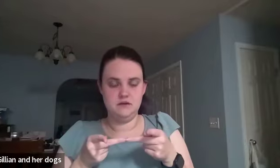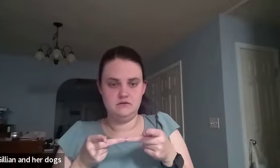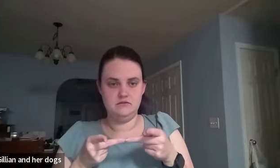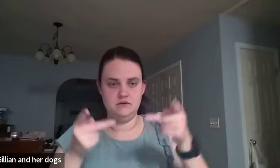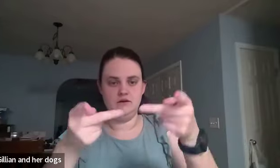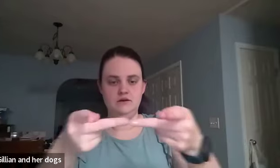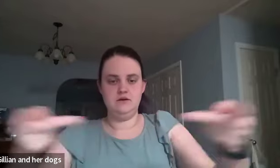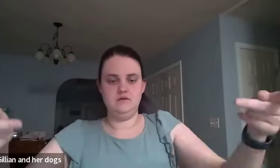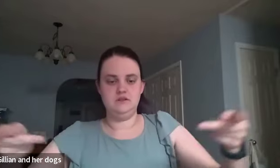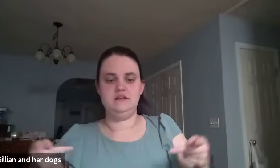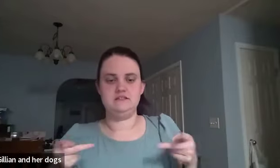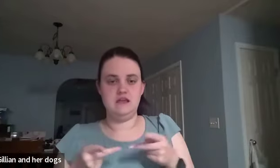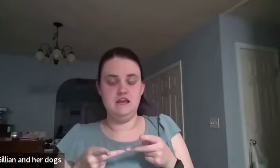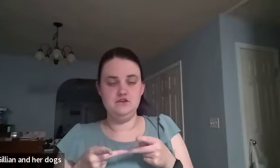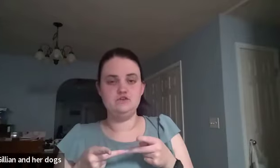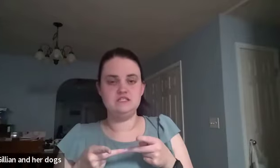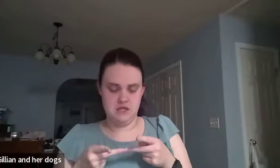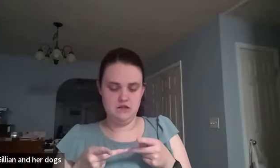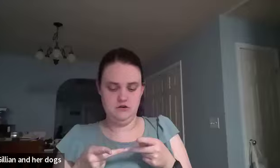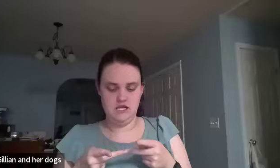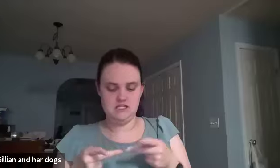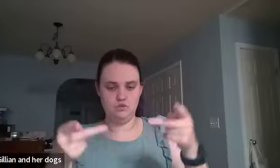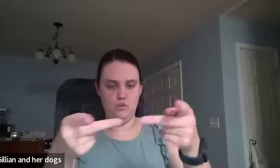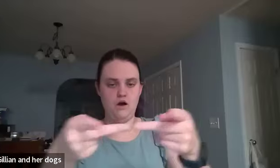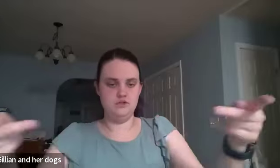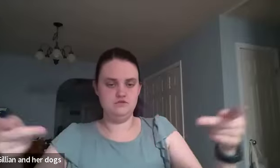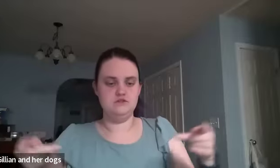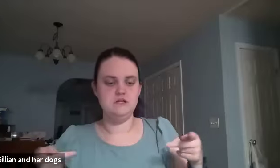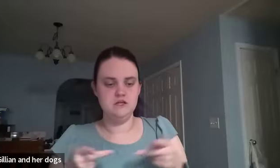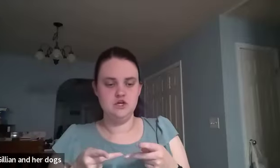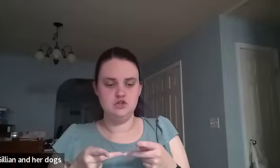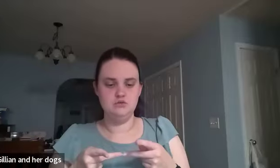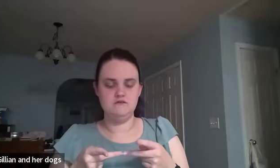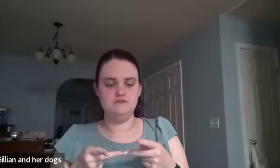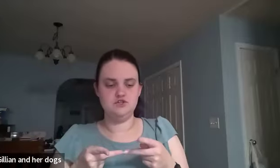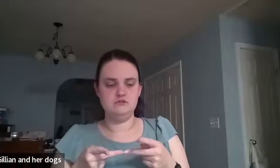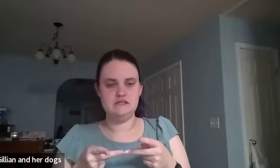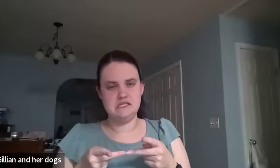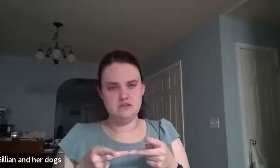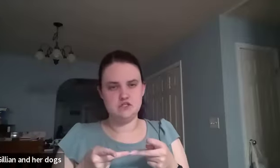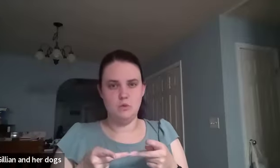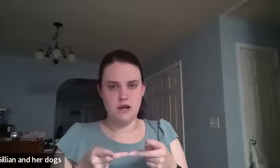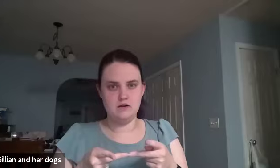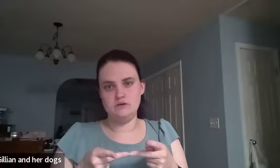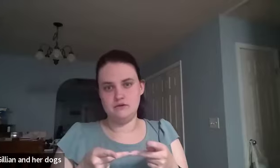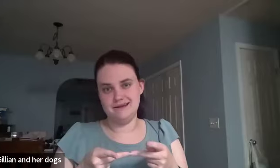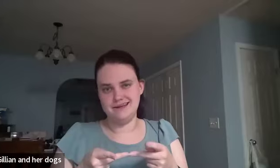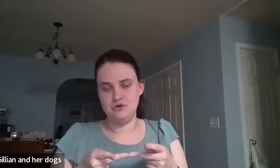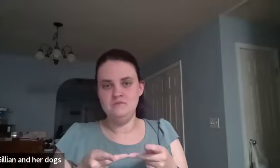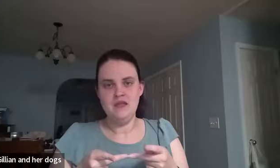middle. Place. And if you stare at your hands while you do it, you can visually see the square or the rectangle.